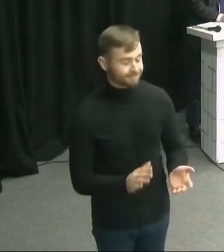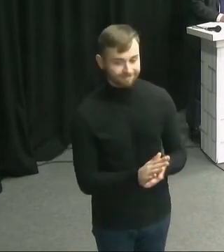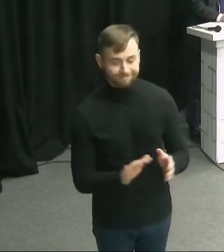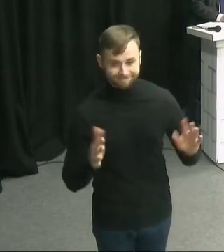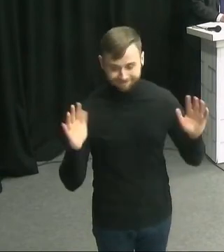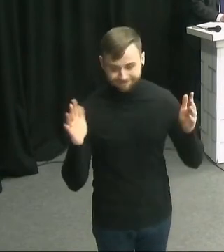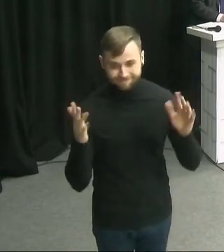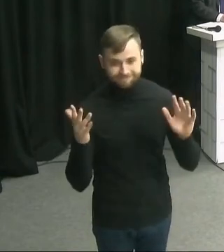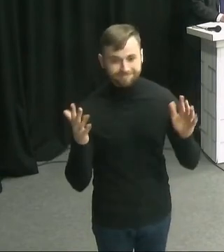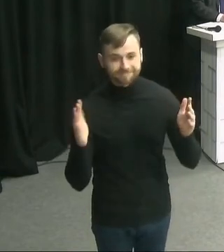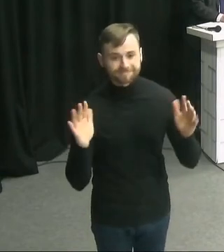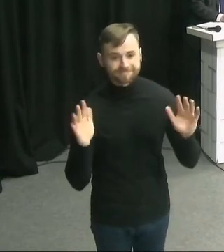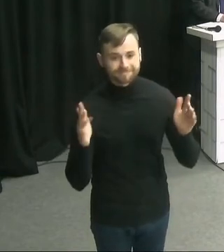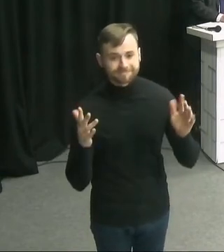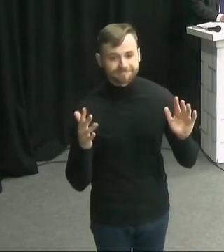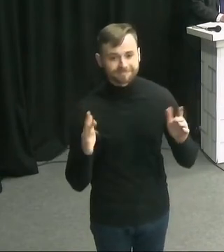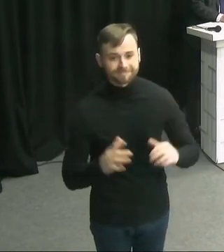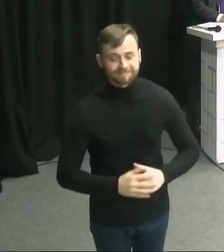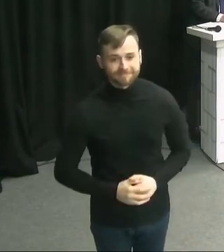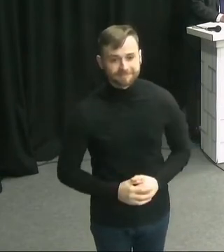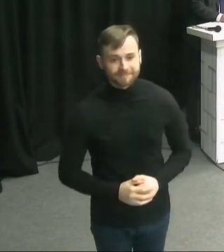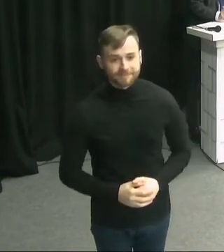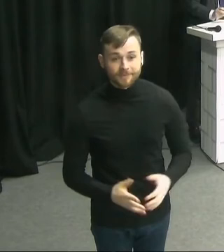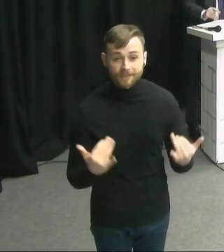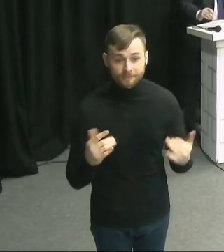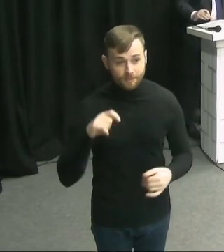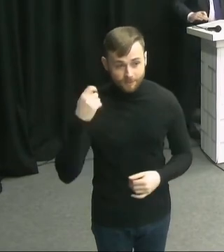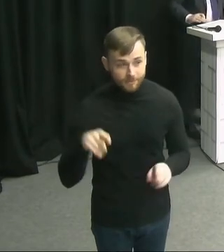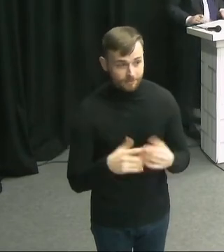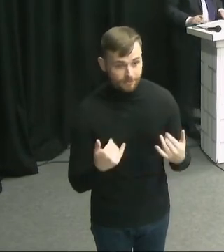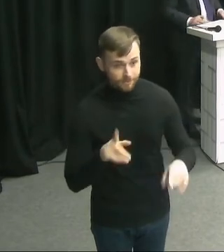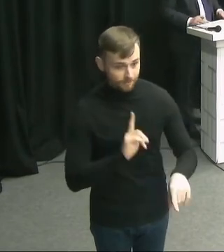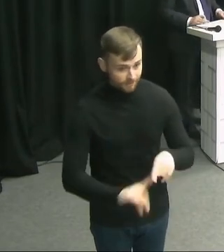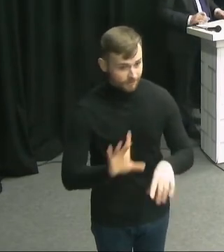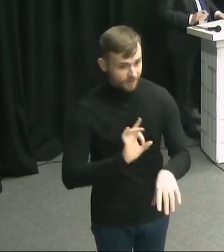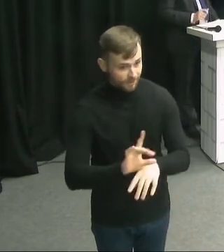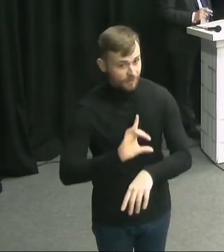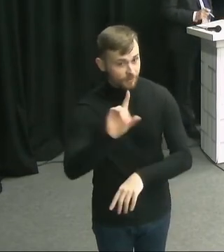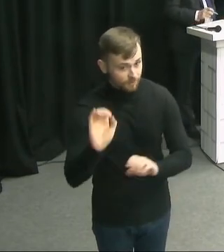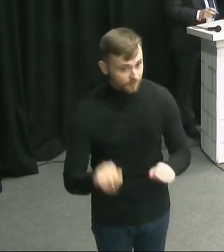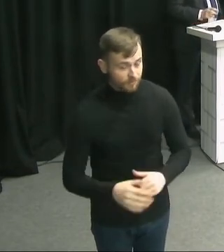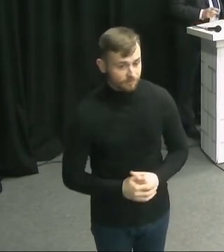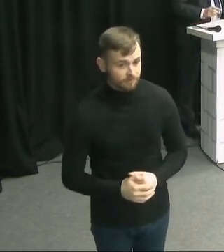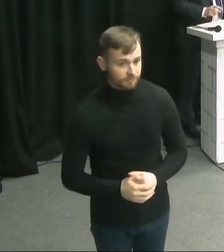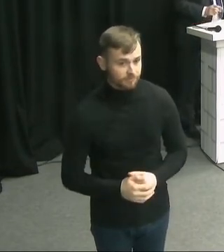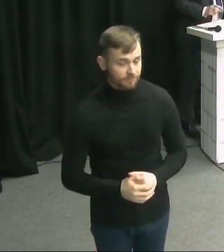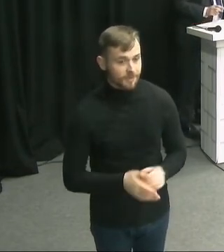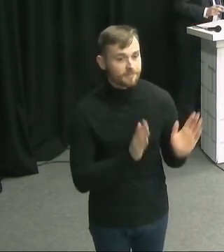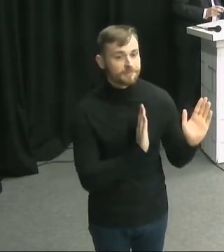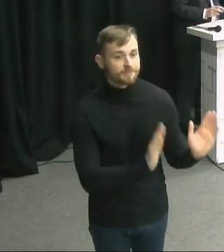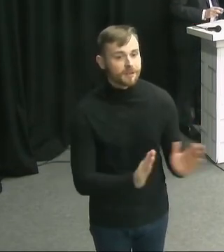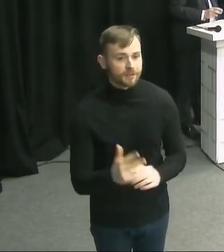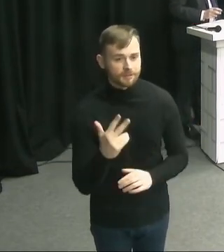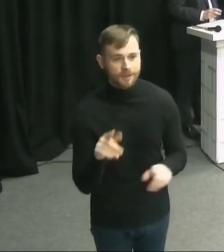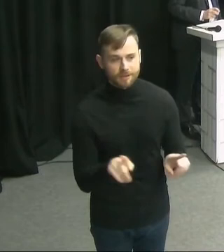constructed. How to ensure that the students can afford it? This is another important aspect that needs to be tackled. If